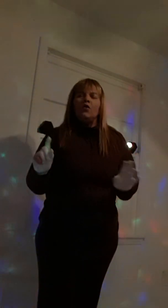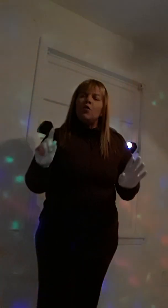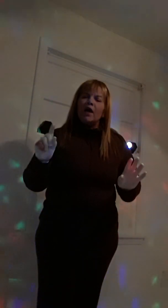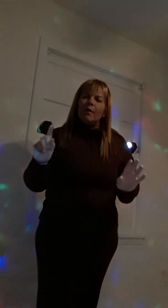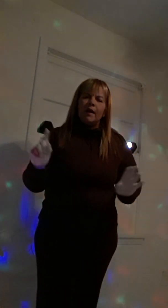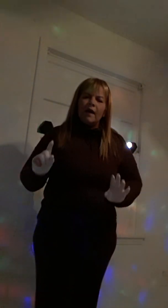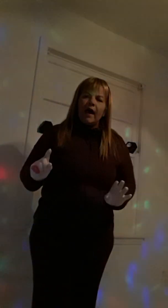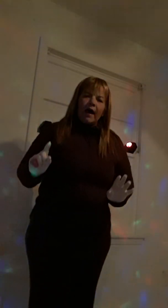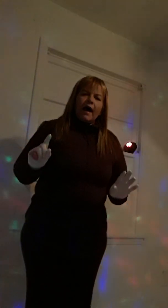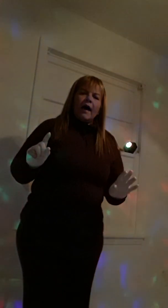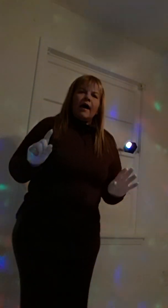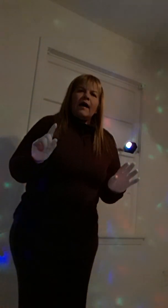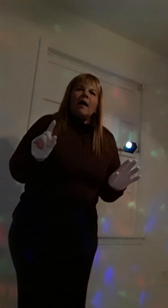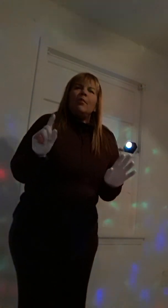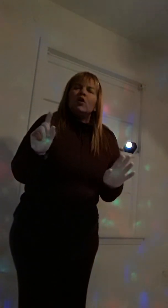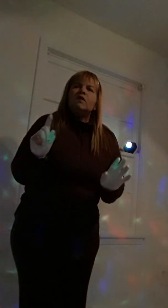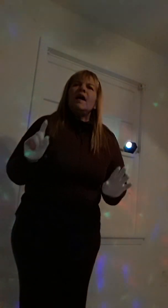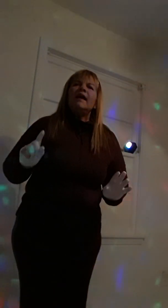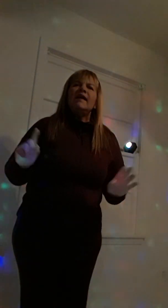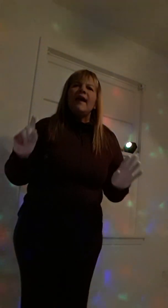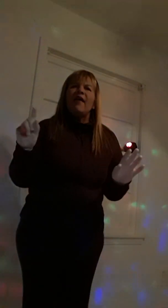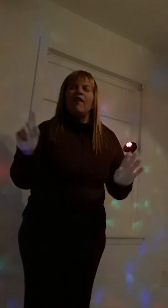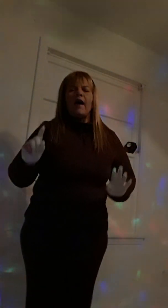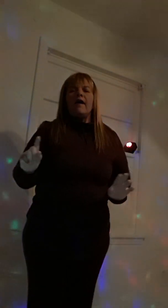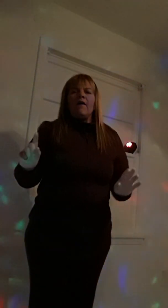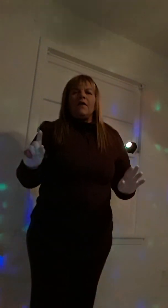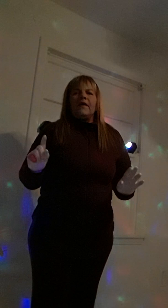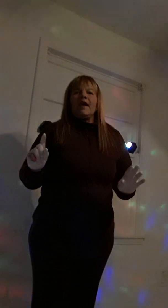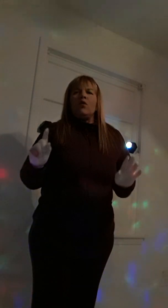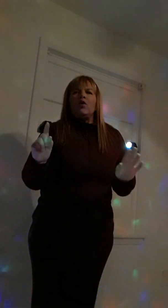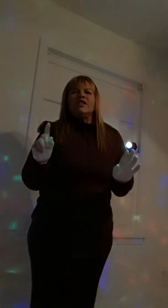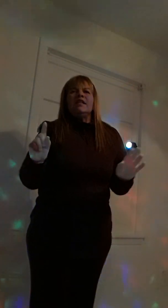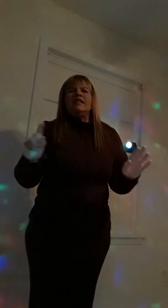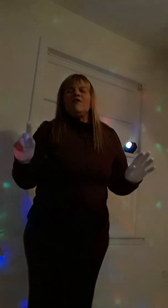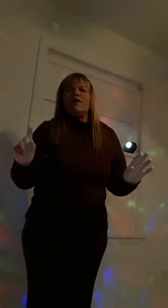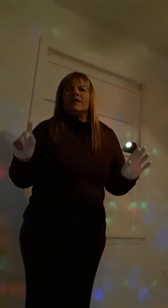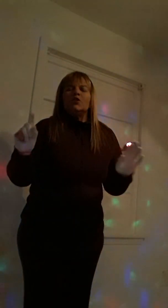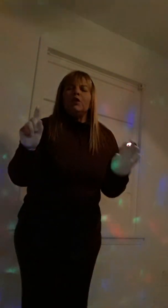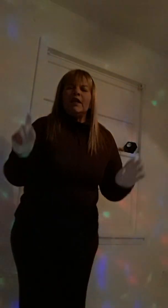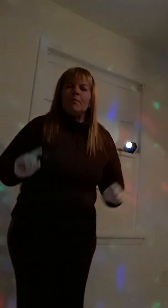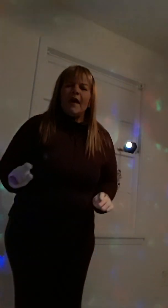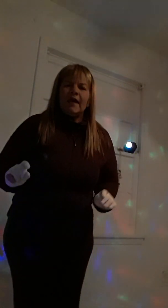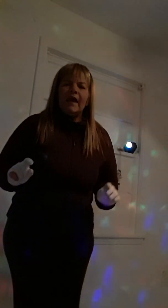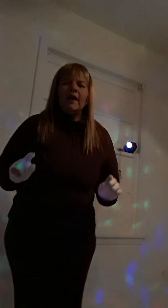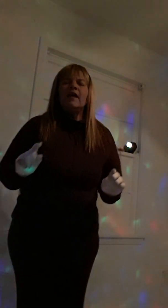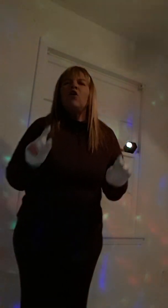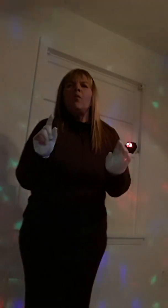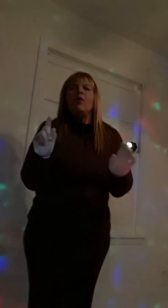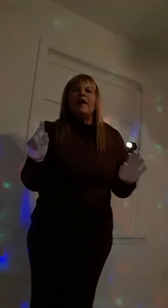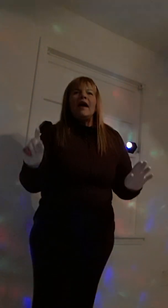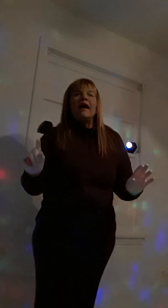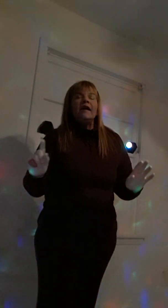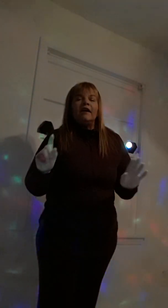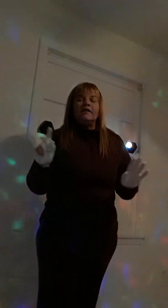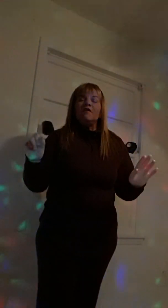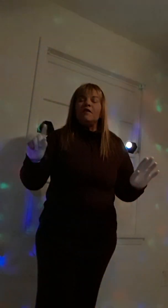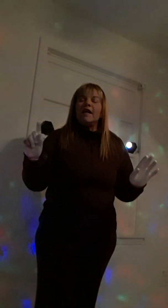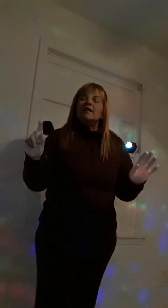nunca van a aportar nada. Which difference will it make? Y como qué